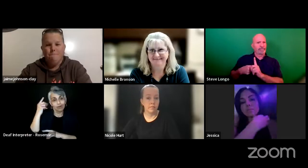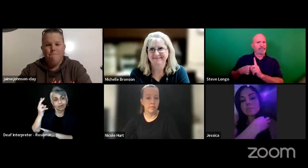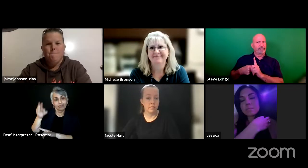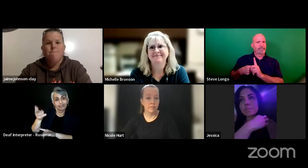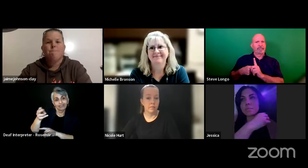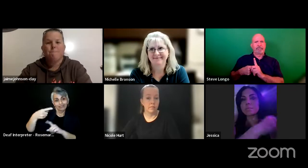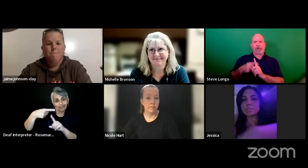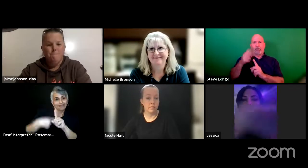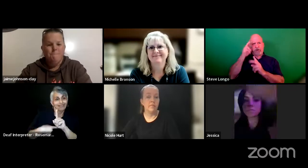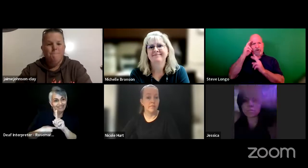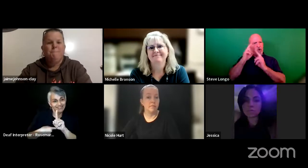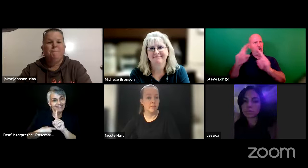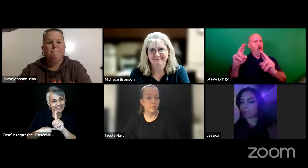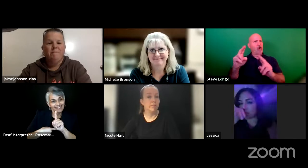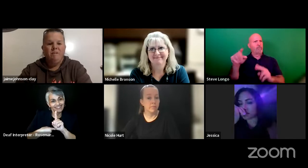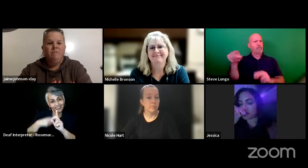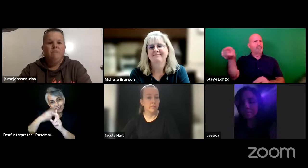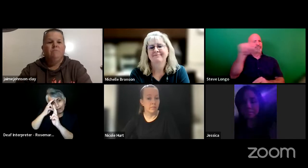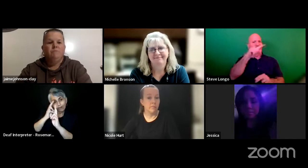being Black History Month.